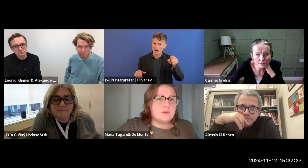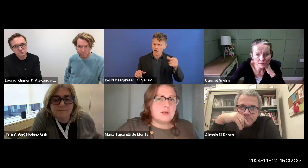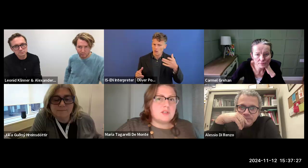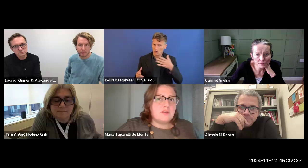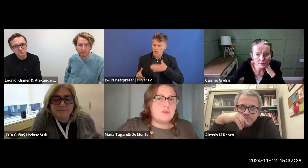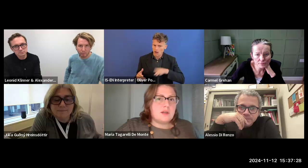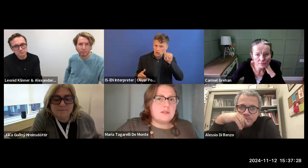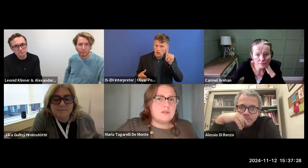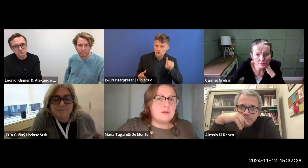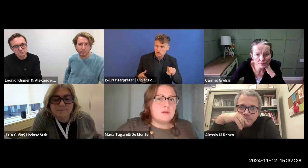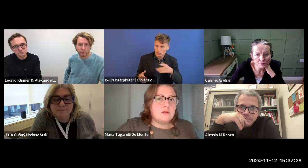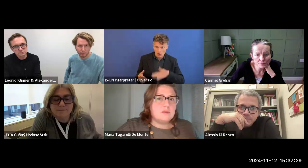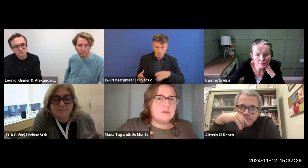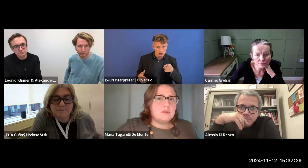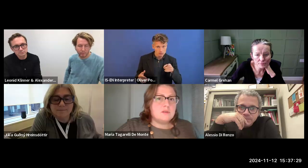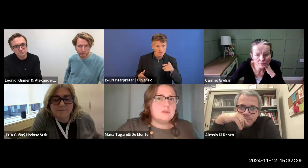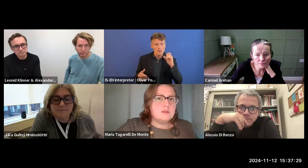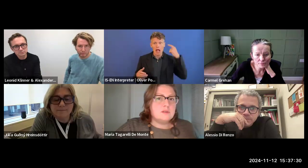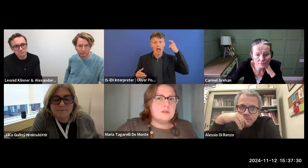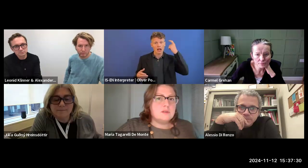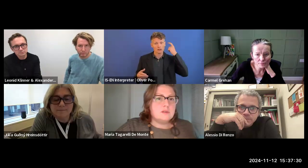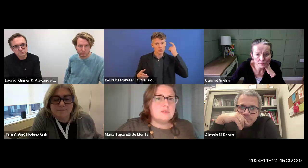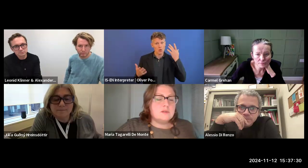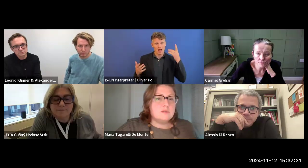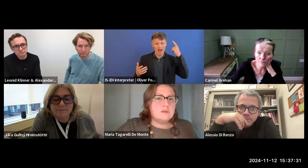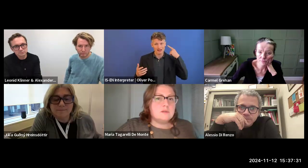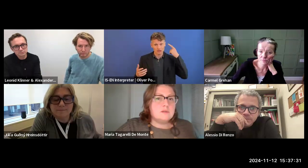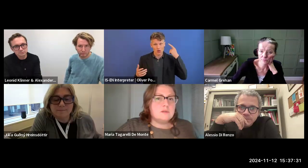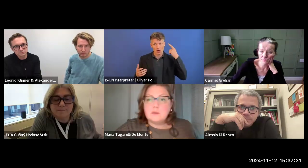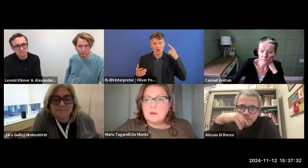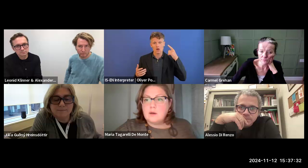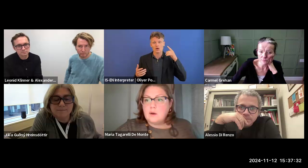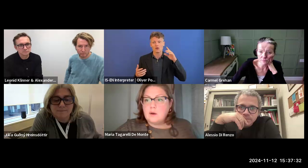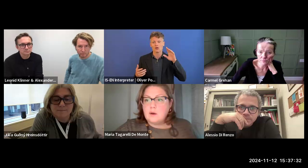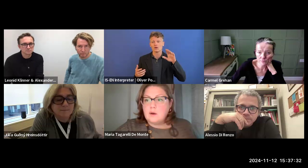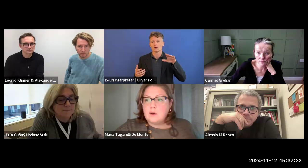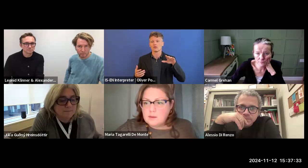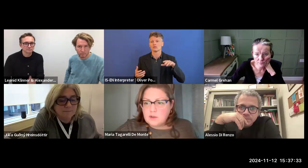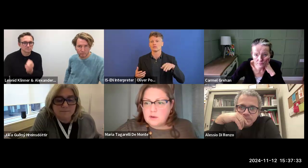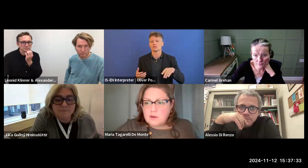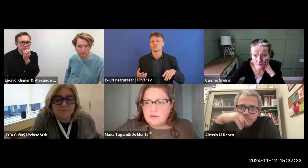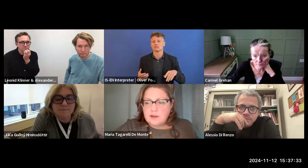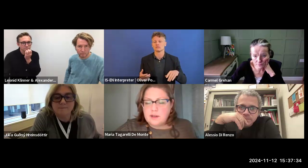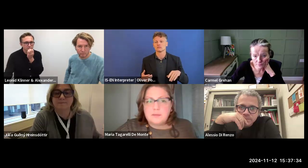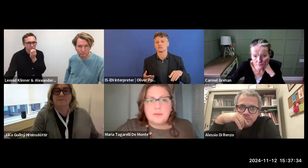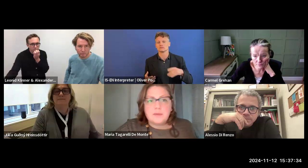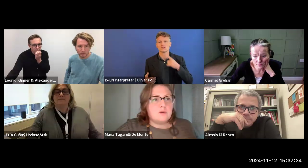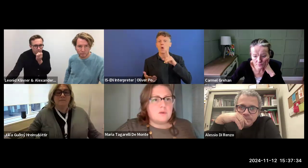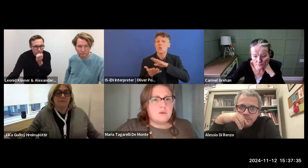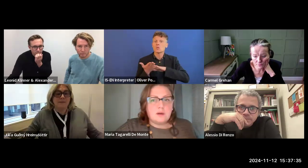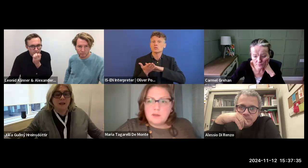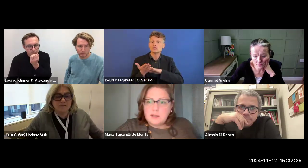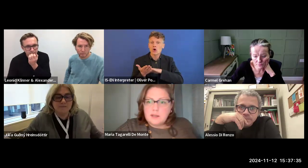Would you like to ask a question after Alessio? Julia wrote in the chat she'd like to explain what they use. Oh, okay. I'm sorry. Okay,